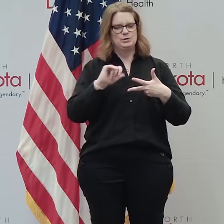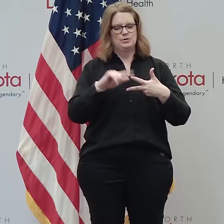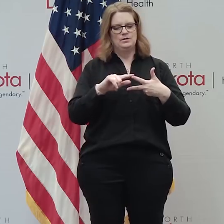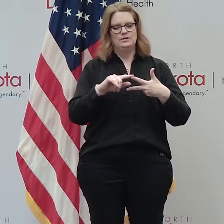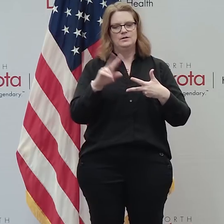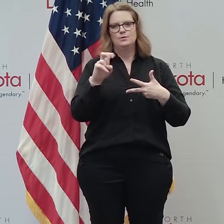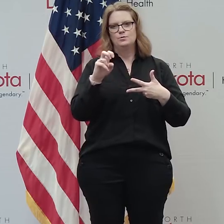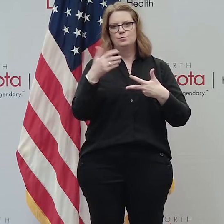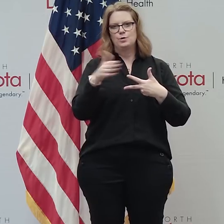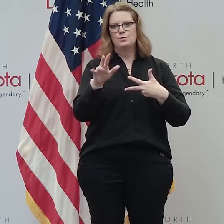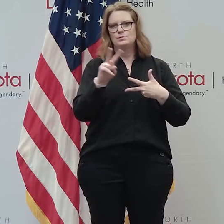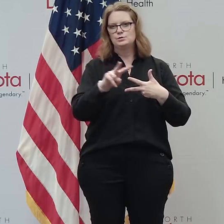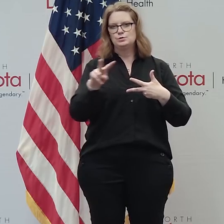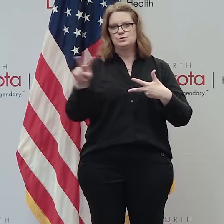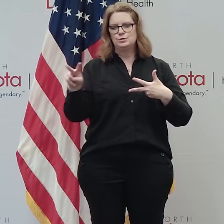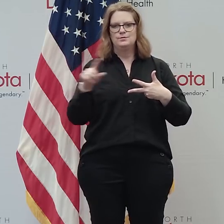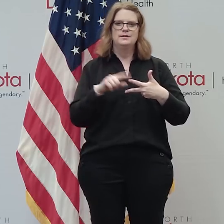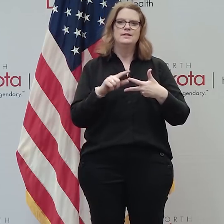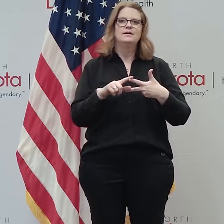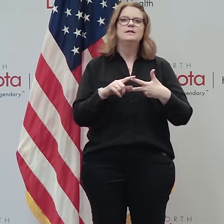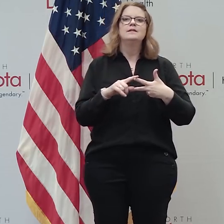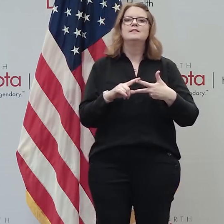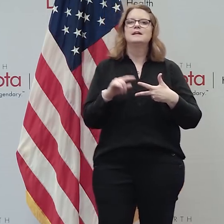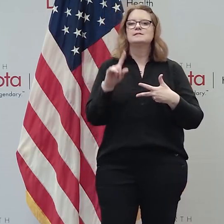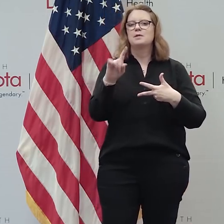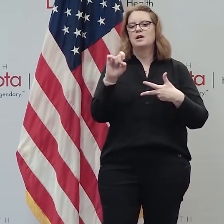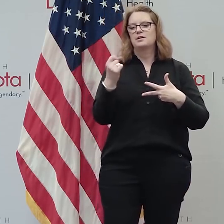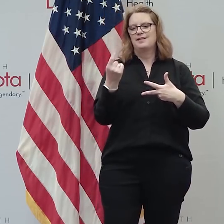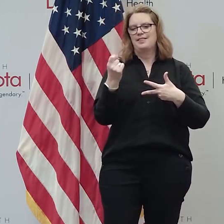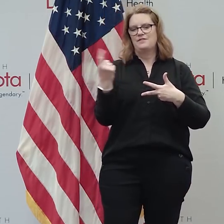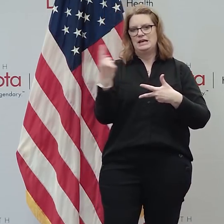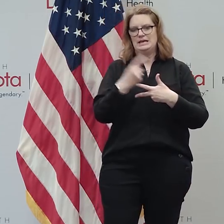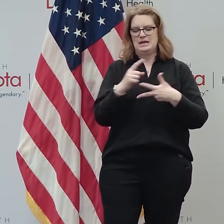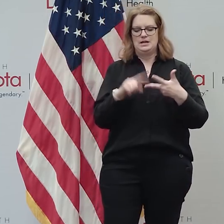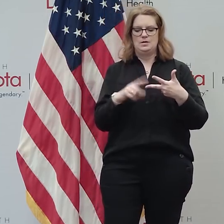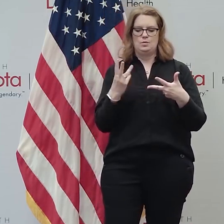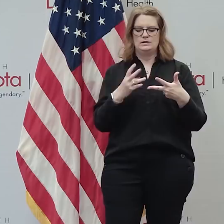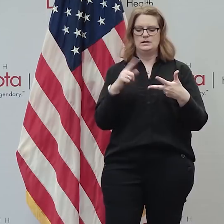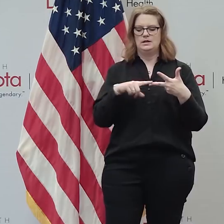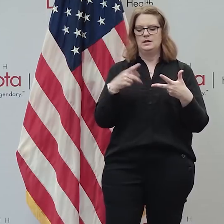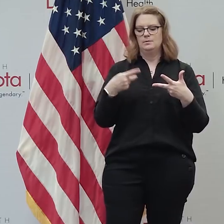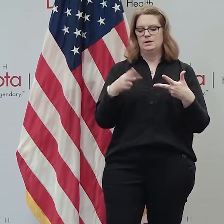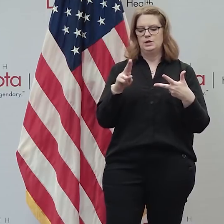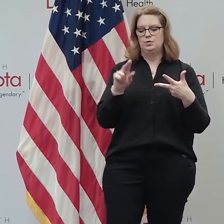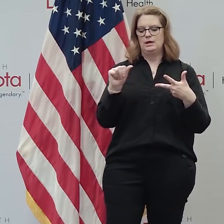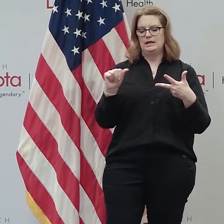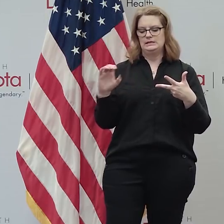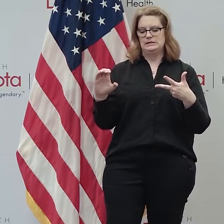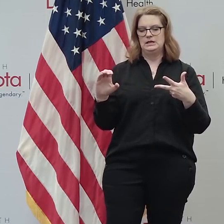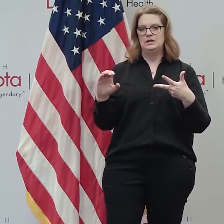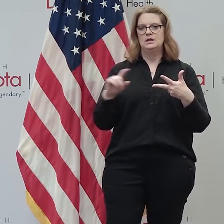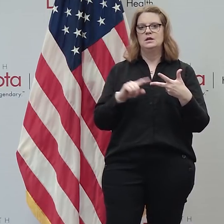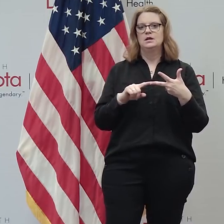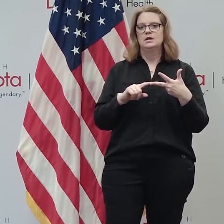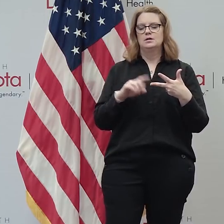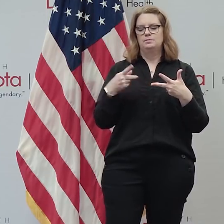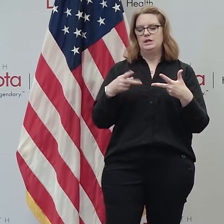room 222, but that's down, that's 111 a day. And then the Wednesday and Thursday pandemic emergency